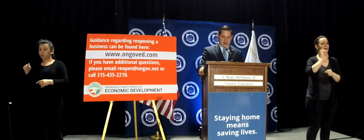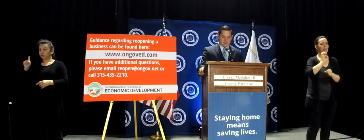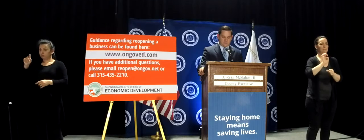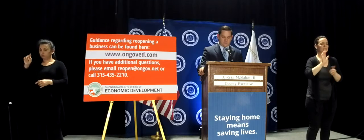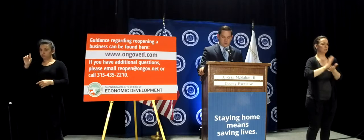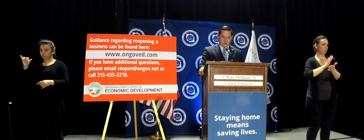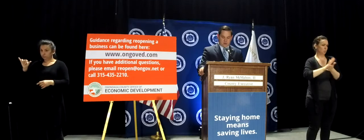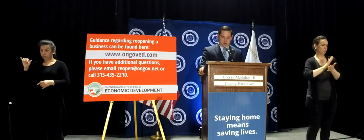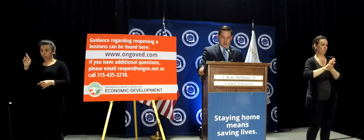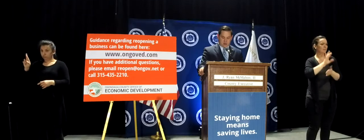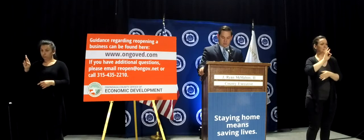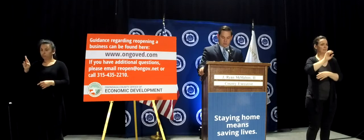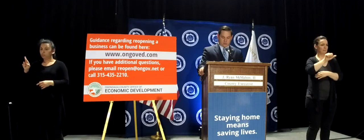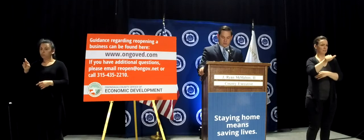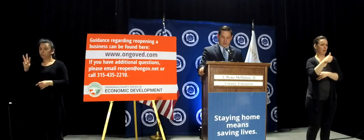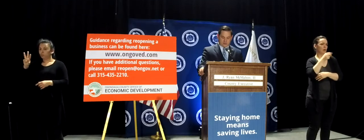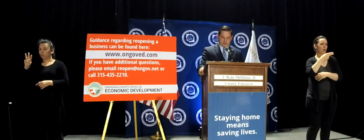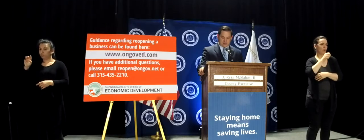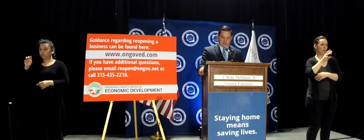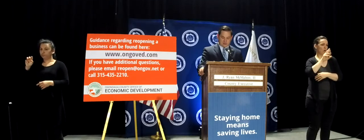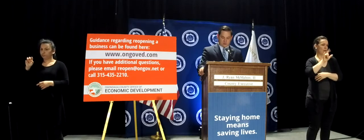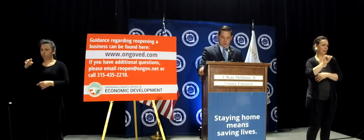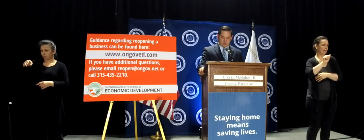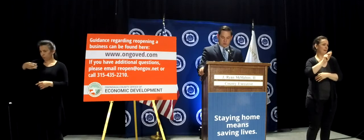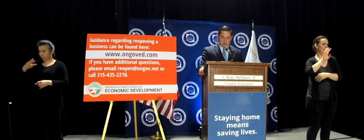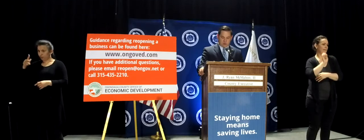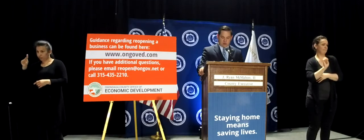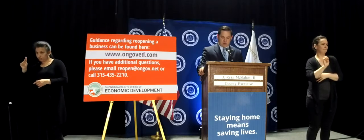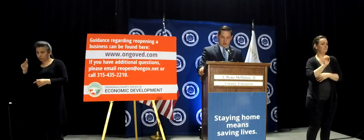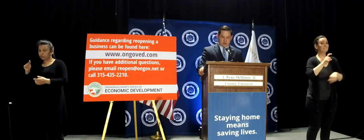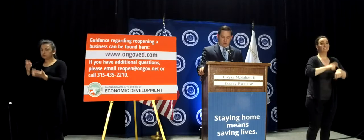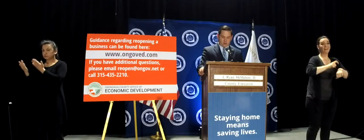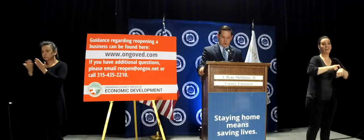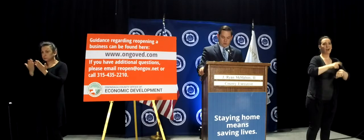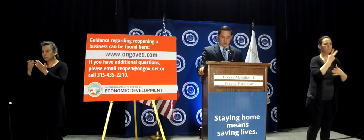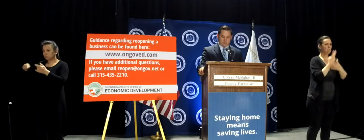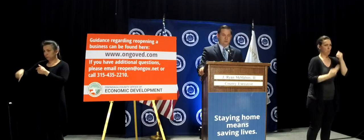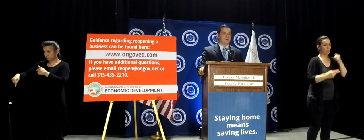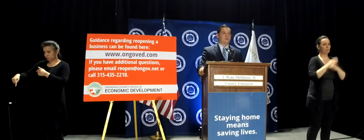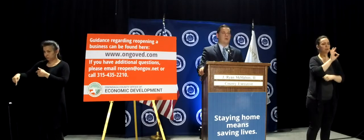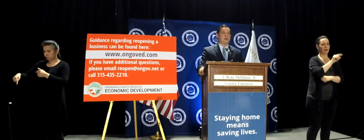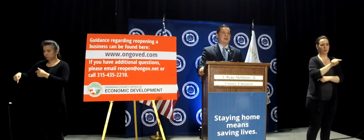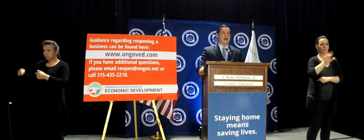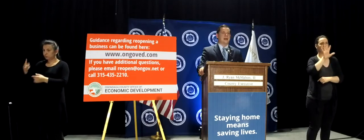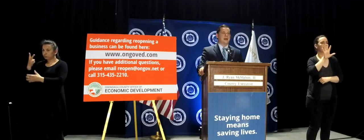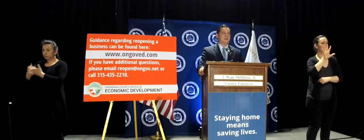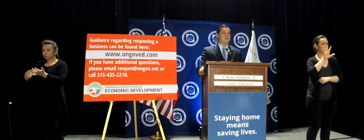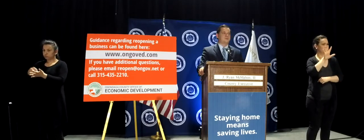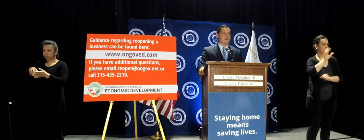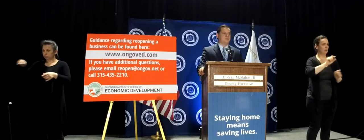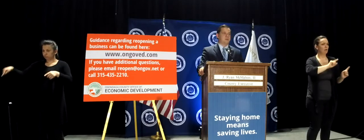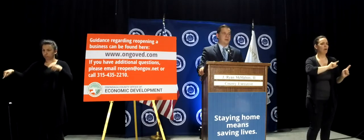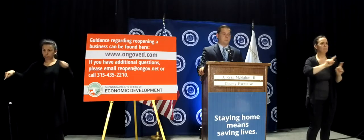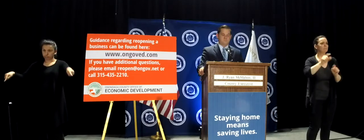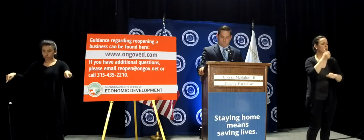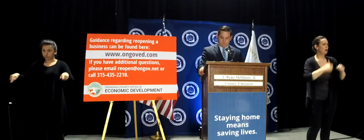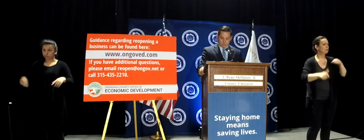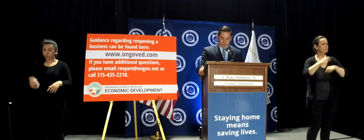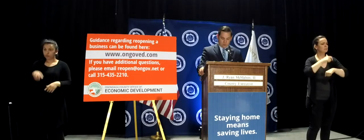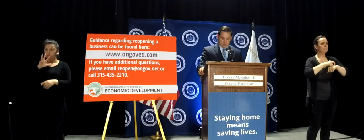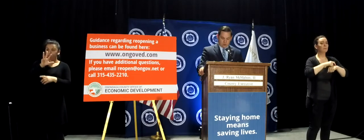Hawley Ave. Both days the testing will occur from 9 a.m. to 5